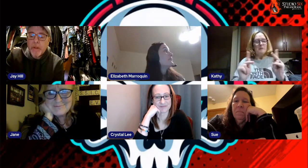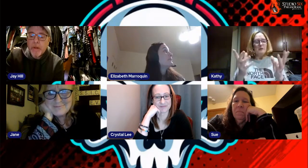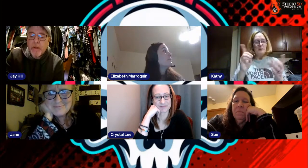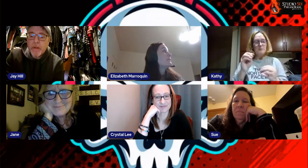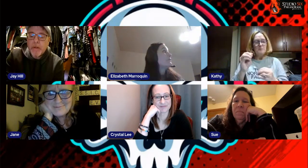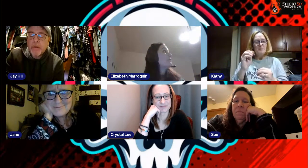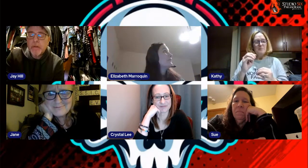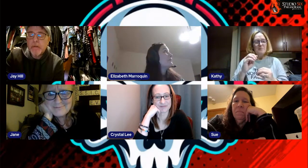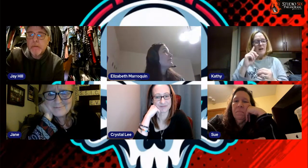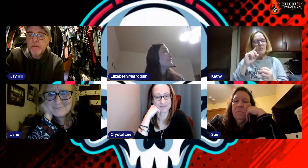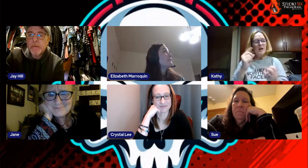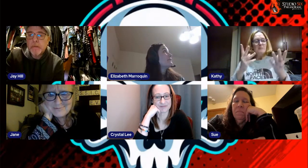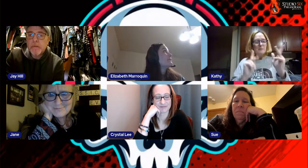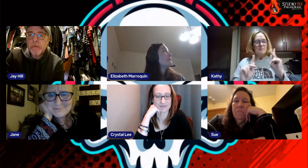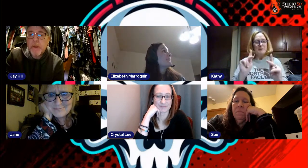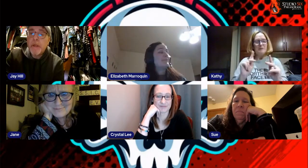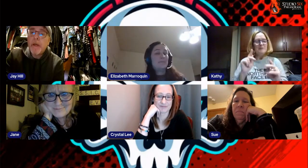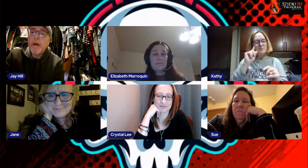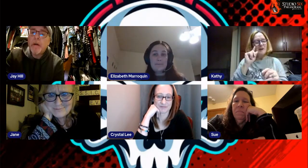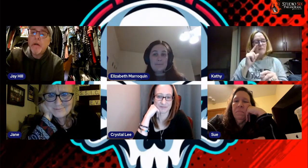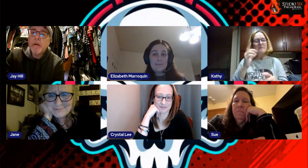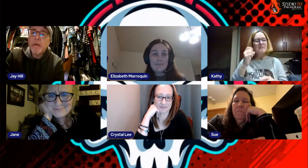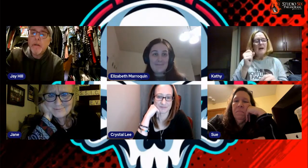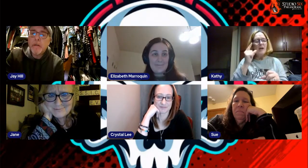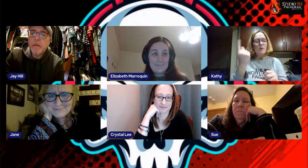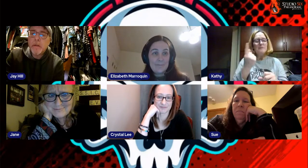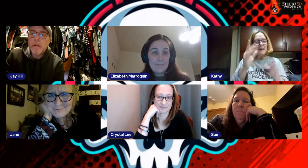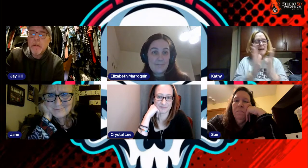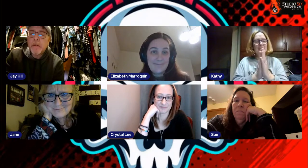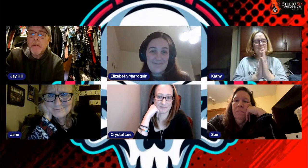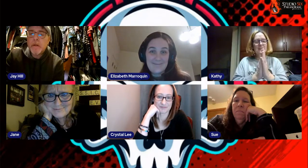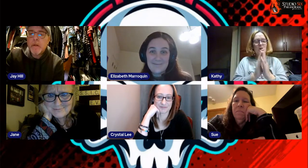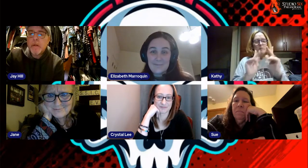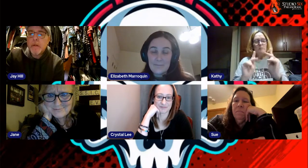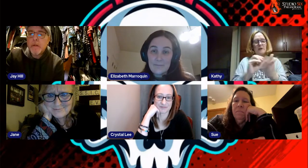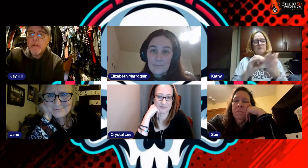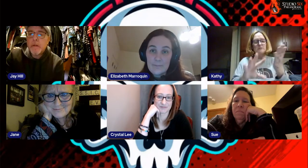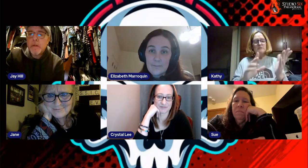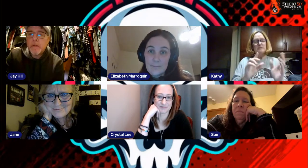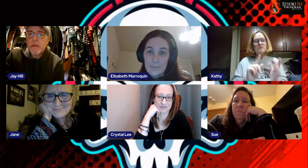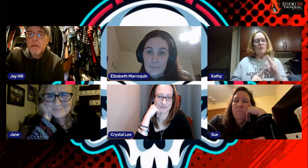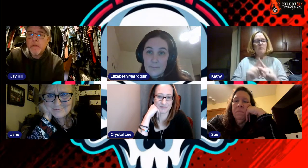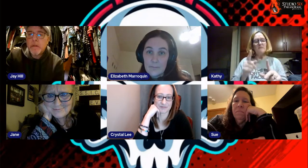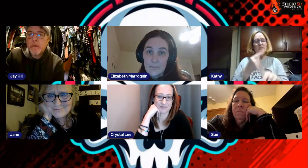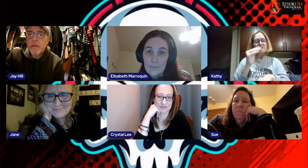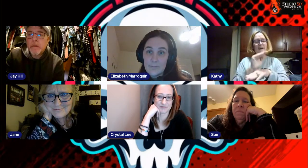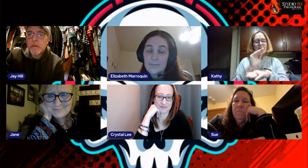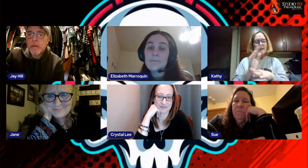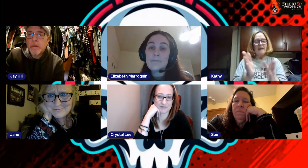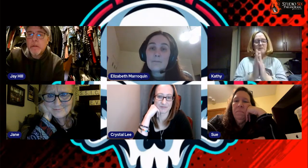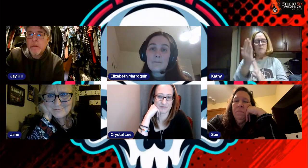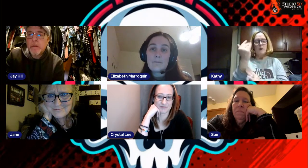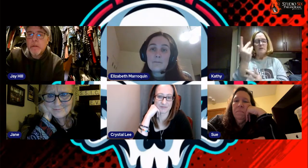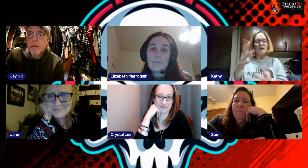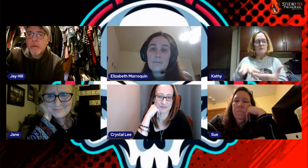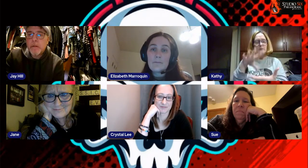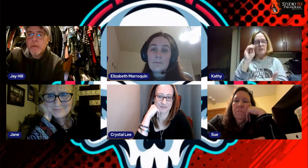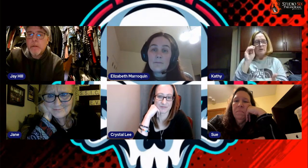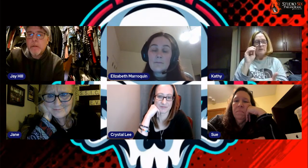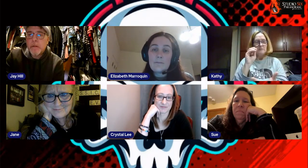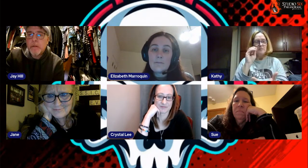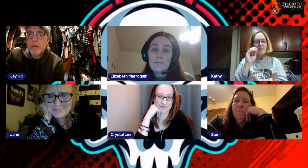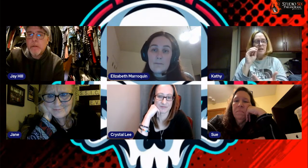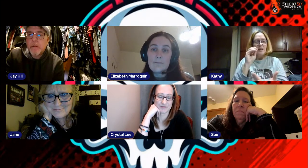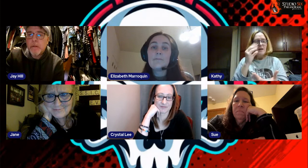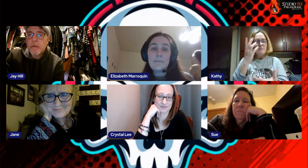time that we did. A lot of people do. Yeah. I always ask when my students show up my first night, I ask why you guys want to